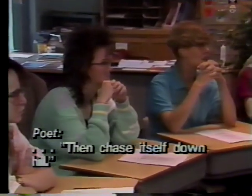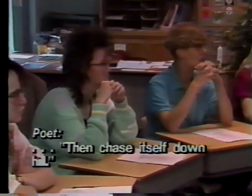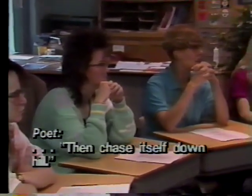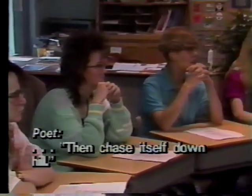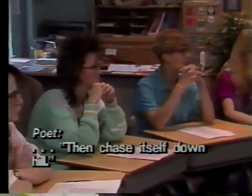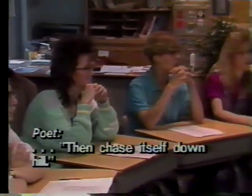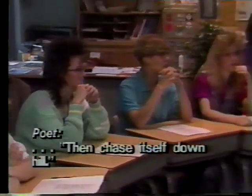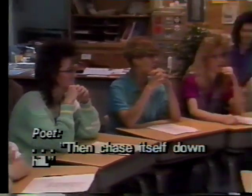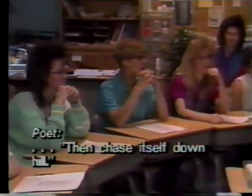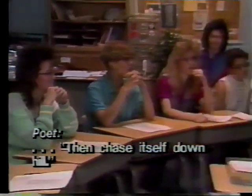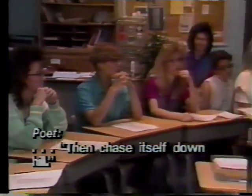down here.